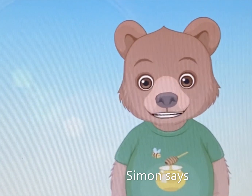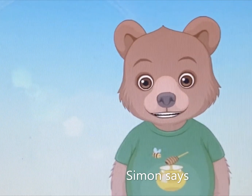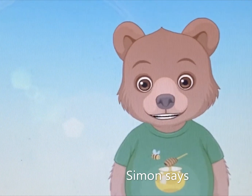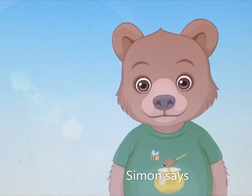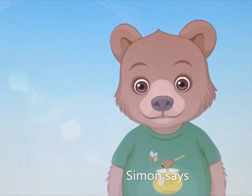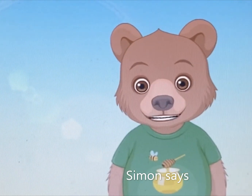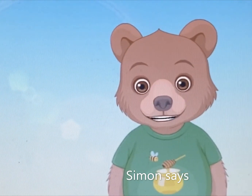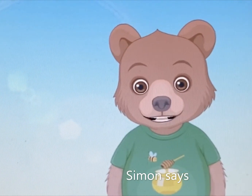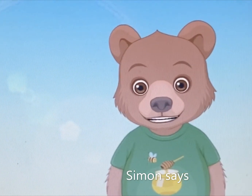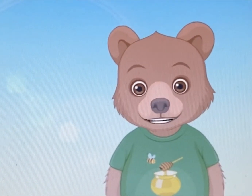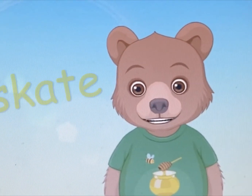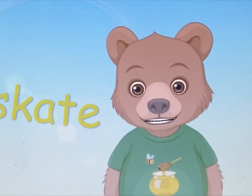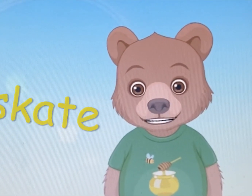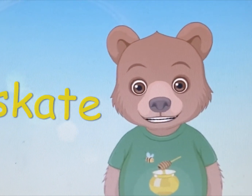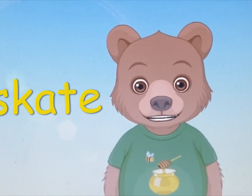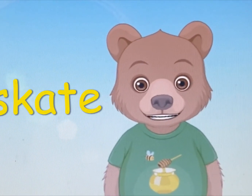Simon says, skate.